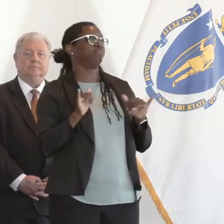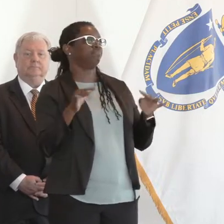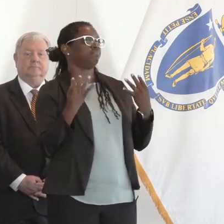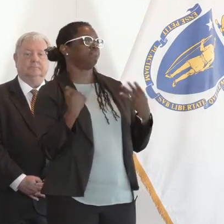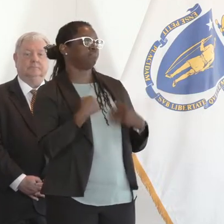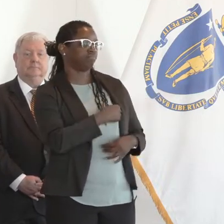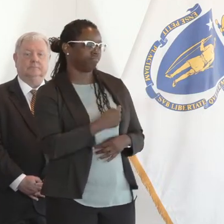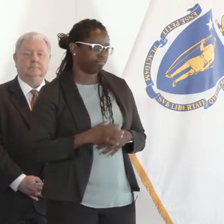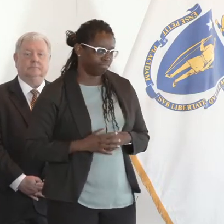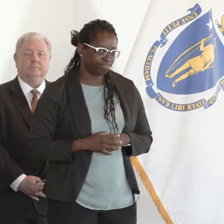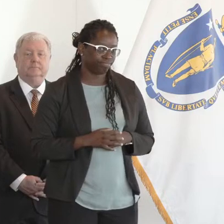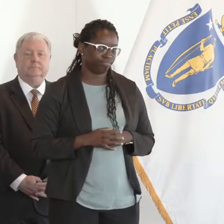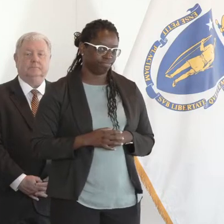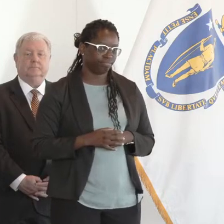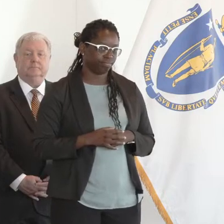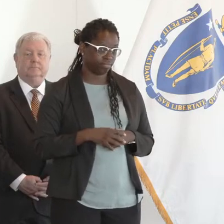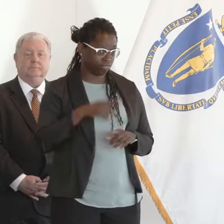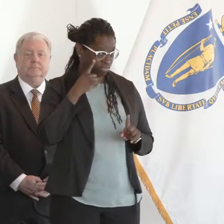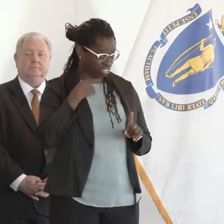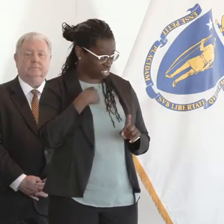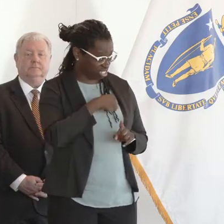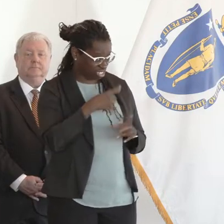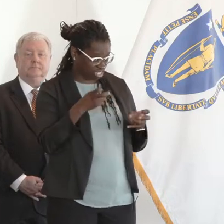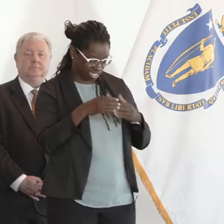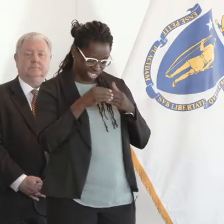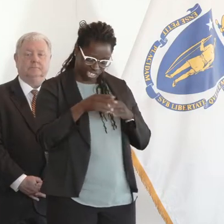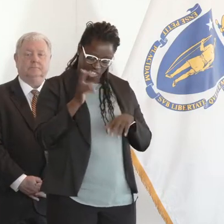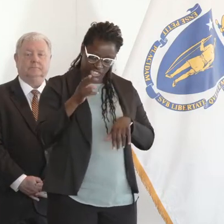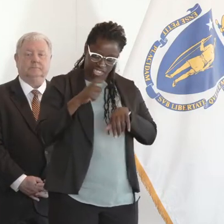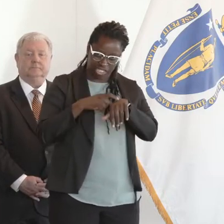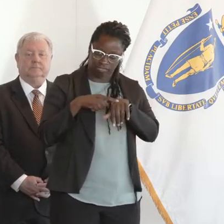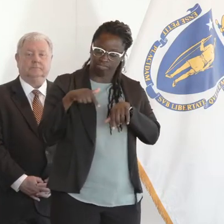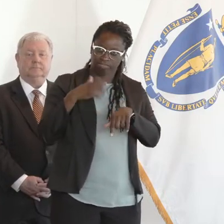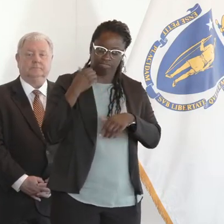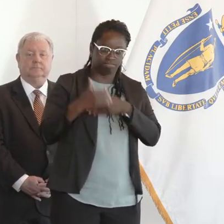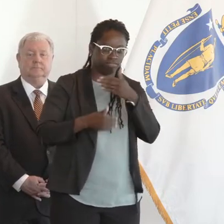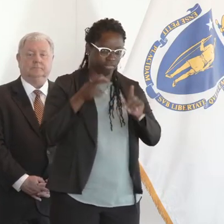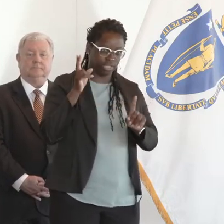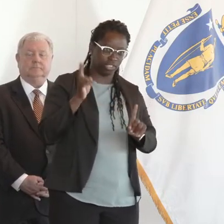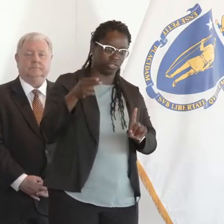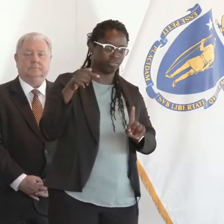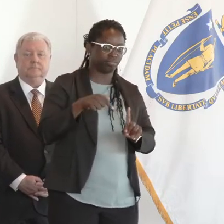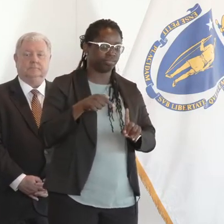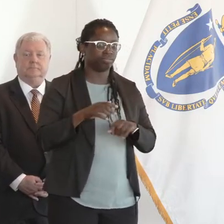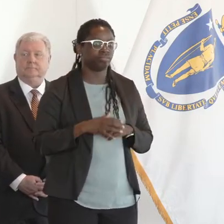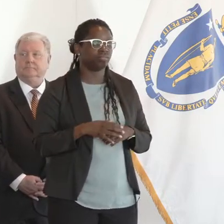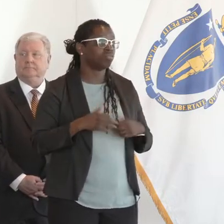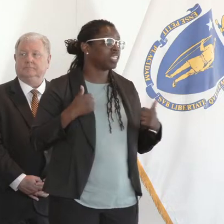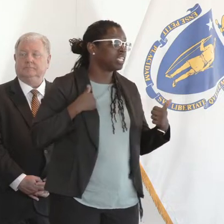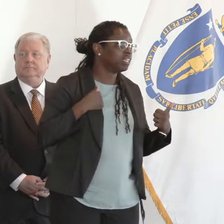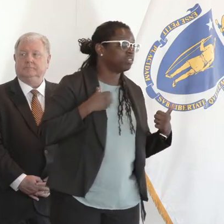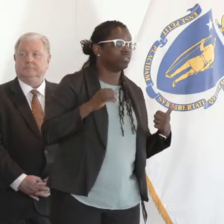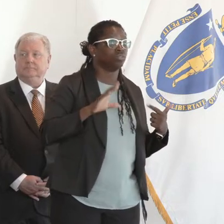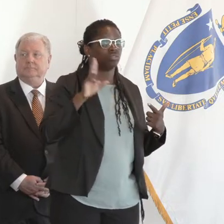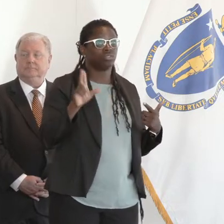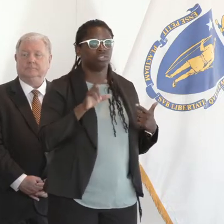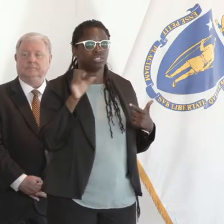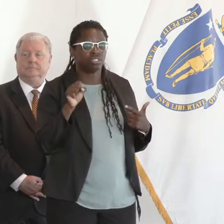historical time. They look to us as Canada and the United States as a staple of